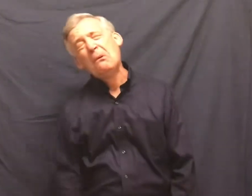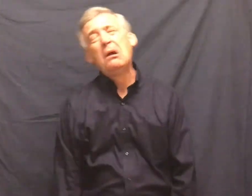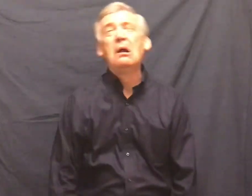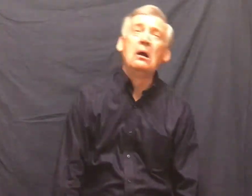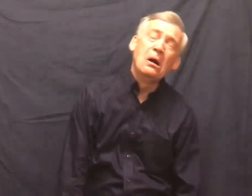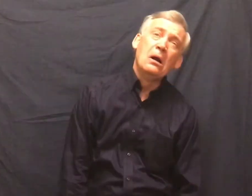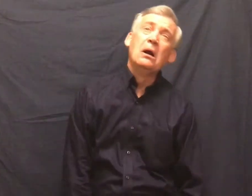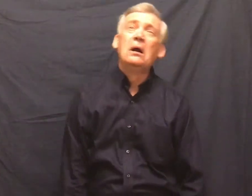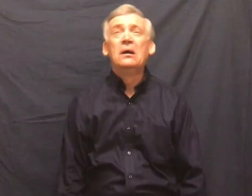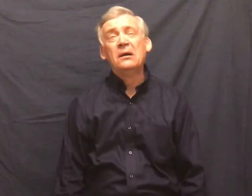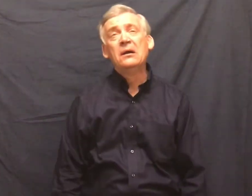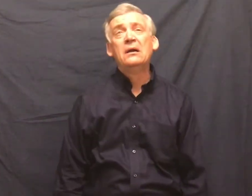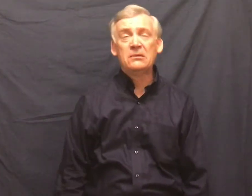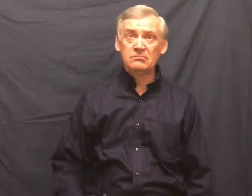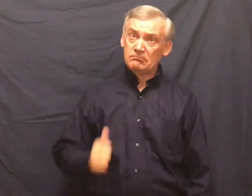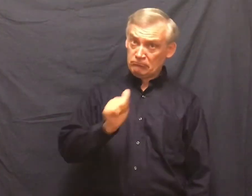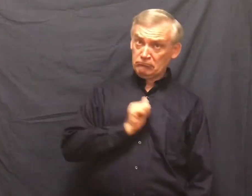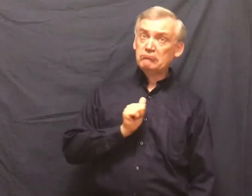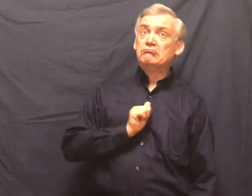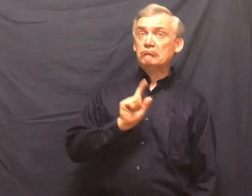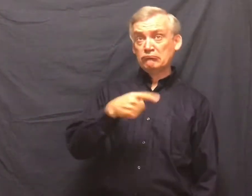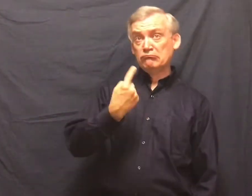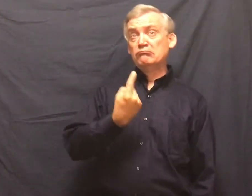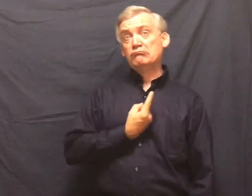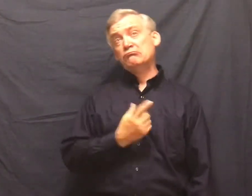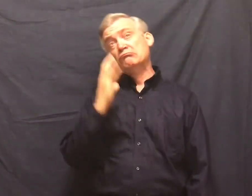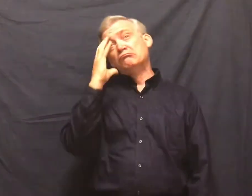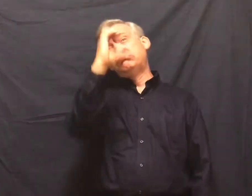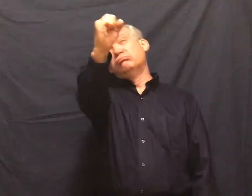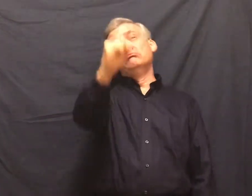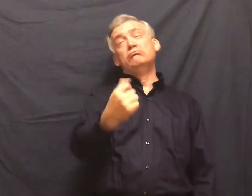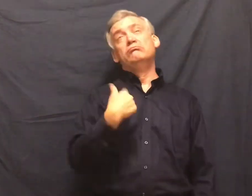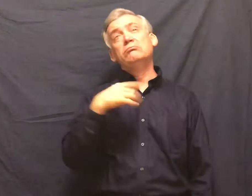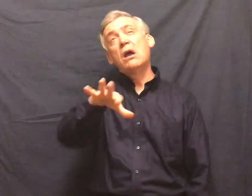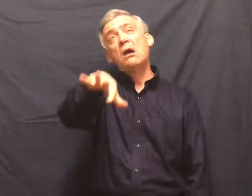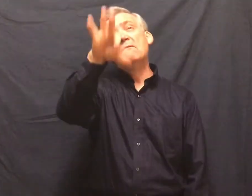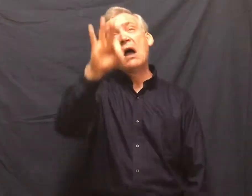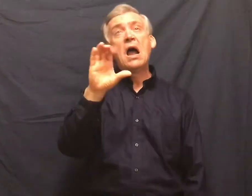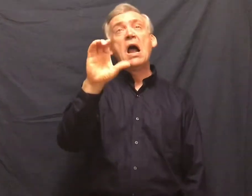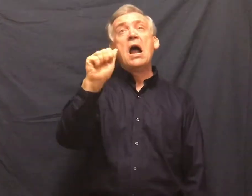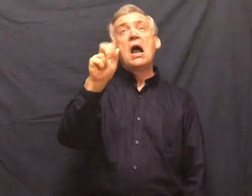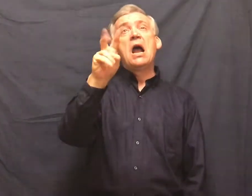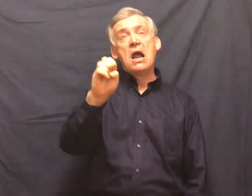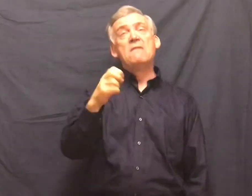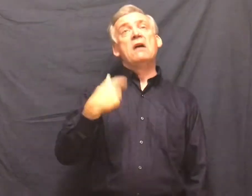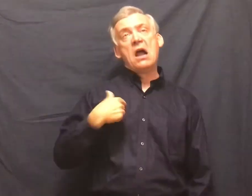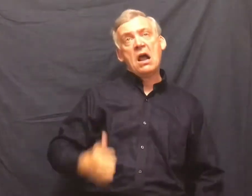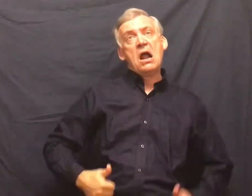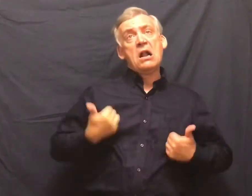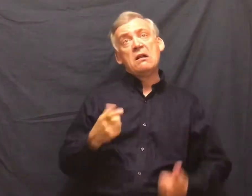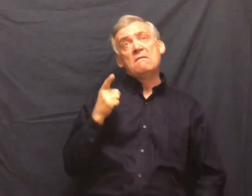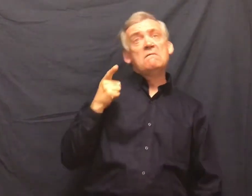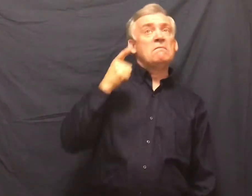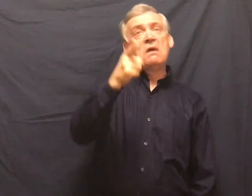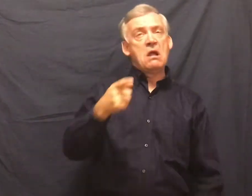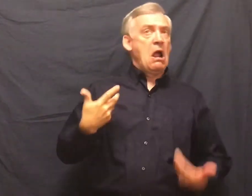I'll go right off in the hills and I'll find a cave and I'll live there, so I won't be no more trouble to